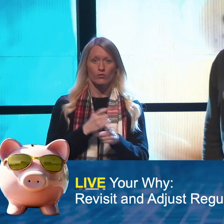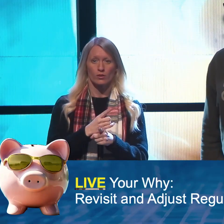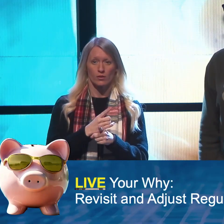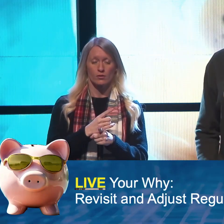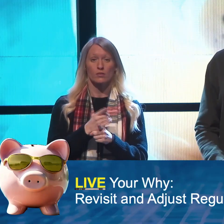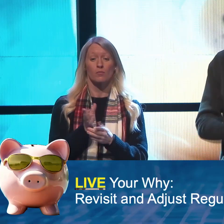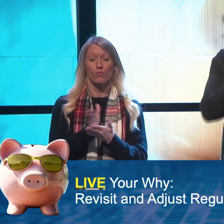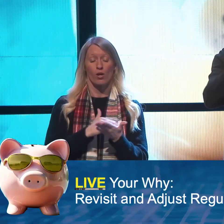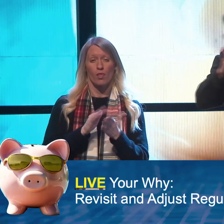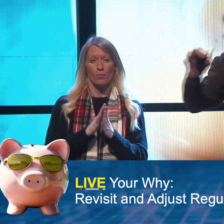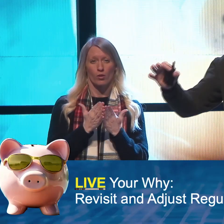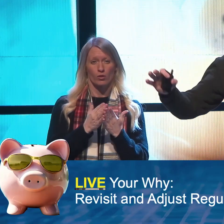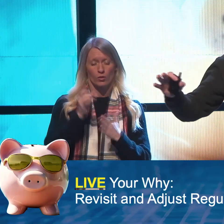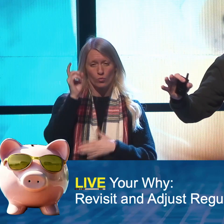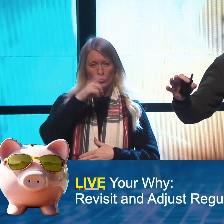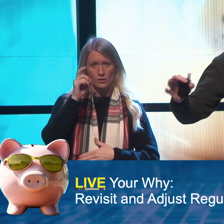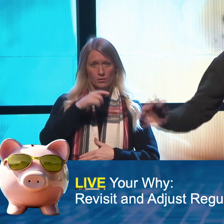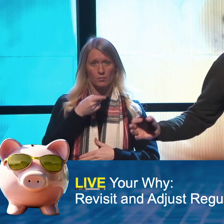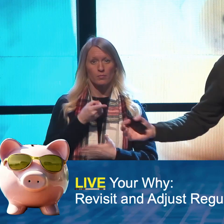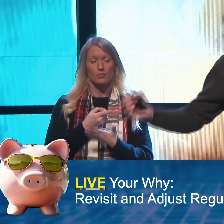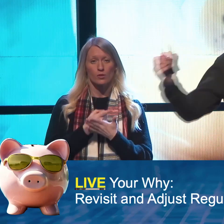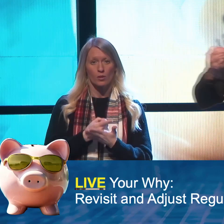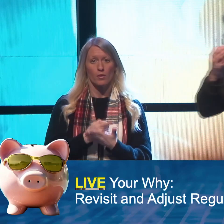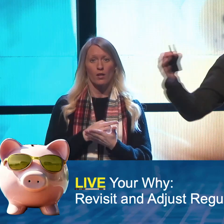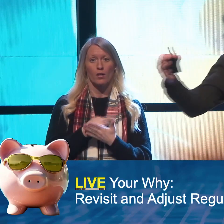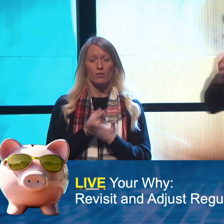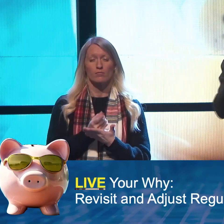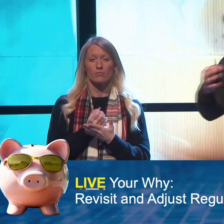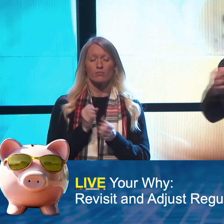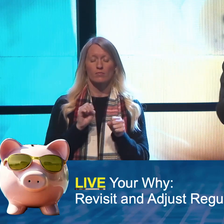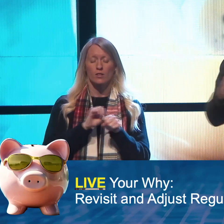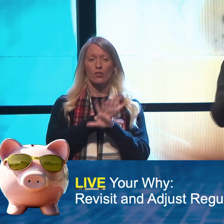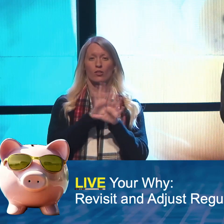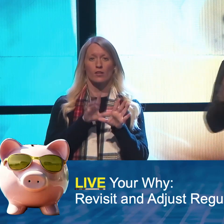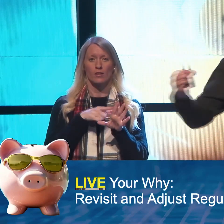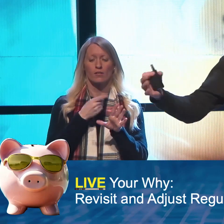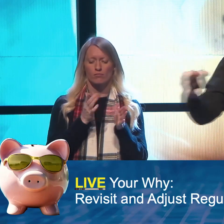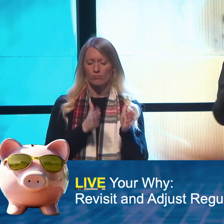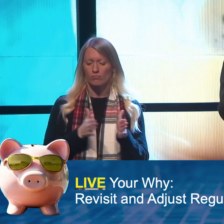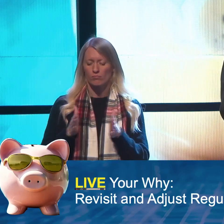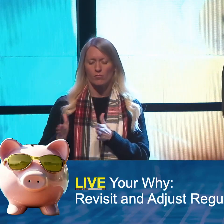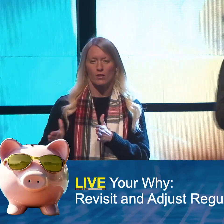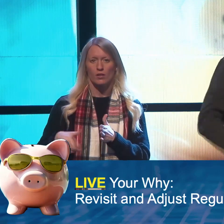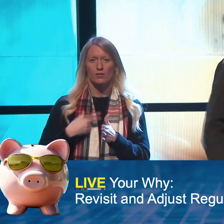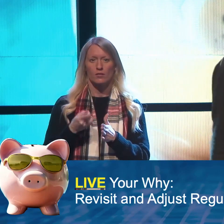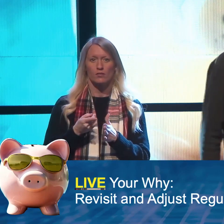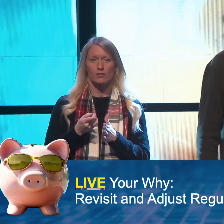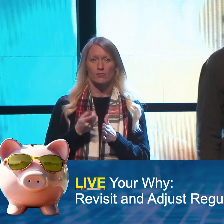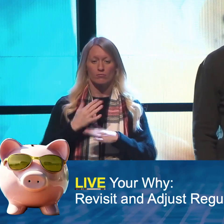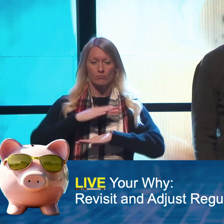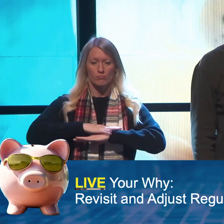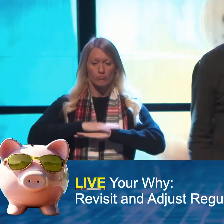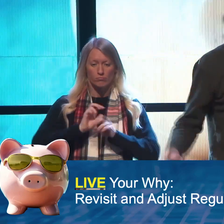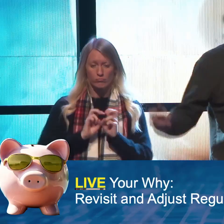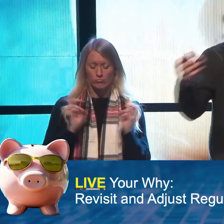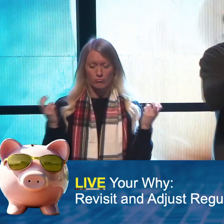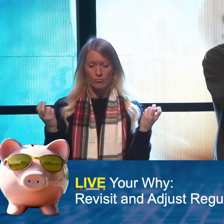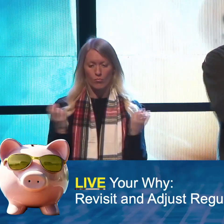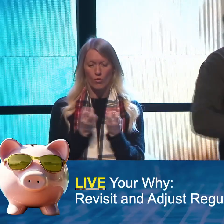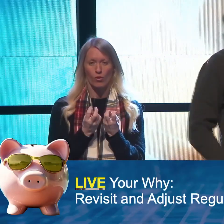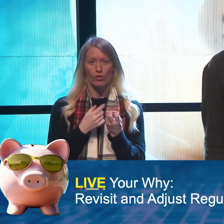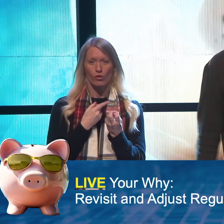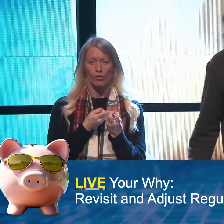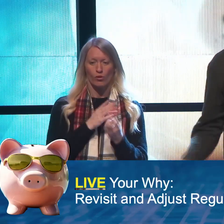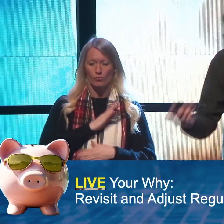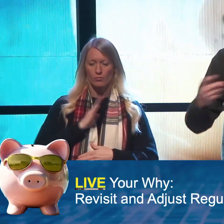he talks about is like having this clearly laid out and having these meetings with the family, right? You got to have board meetings. You got to bring the